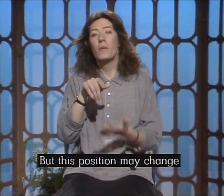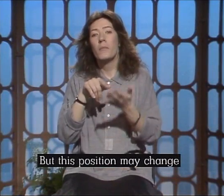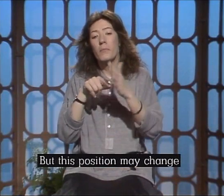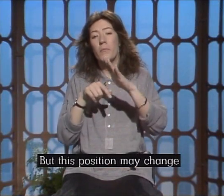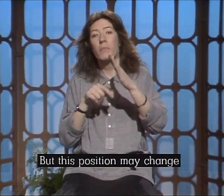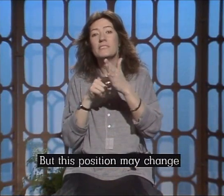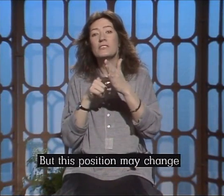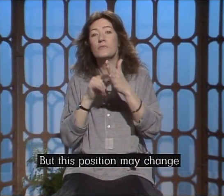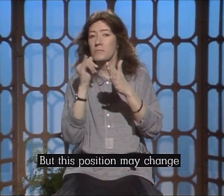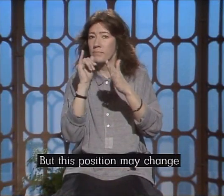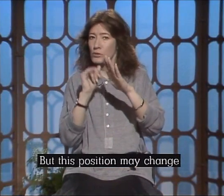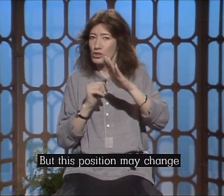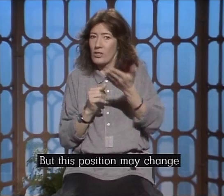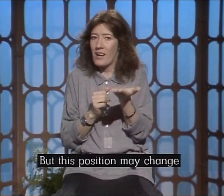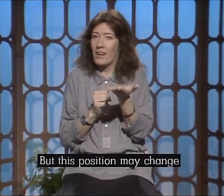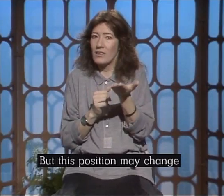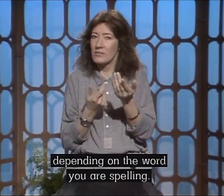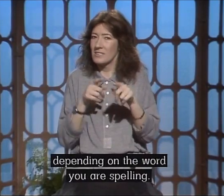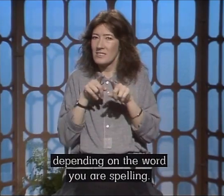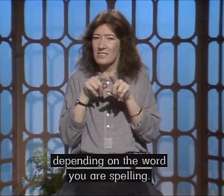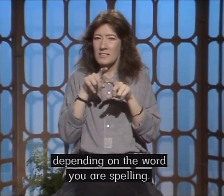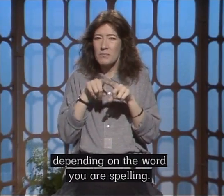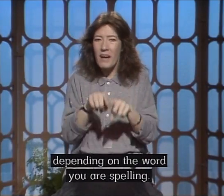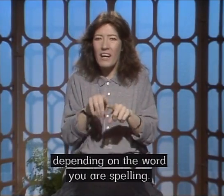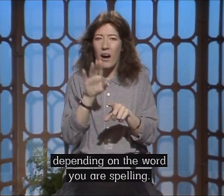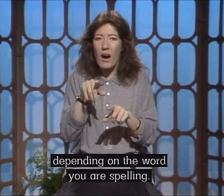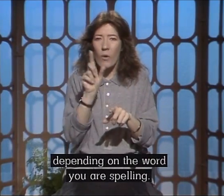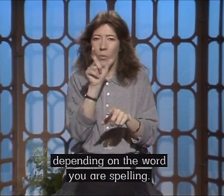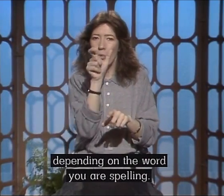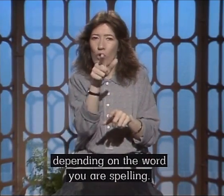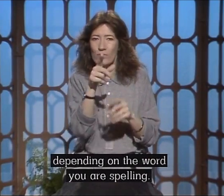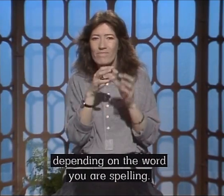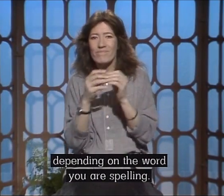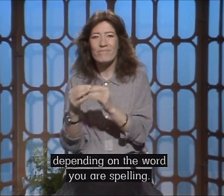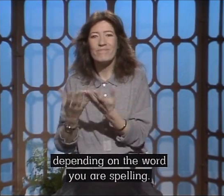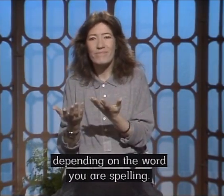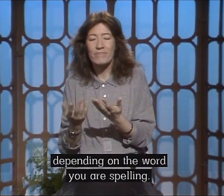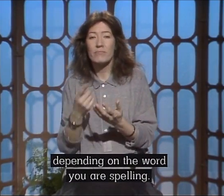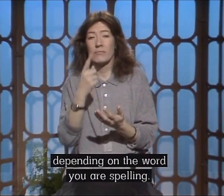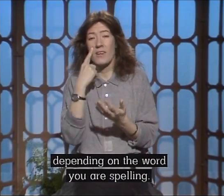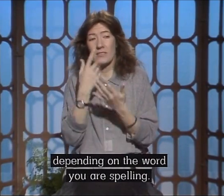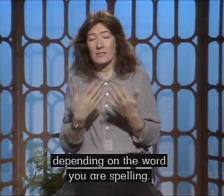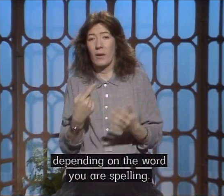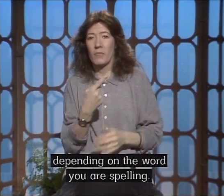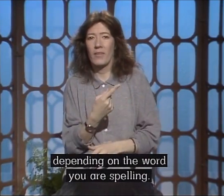But this position may change depending on the word you are spelling. Here's an example.